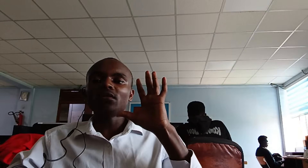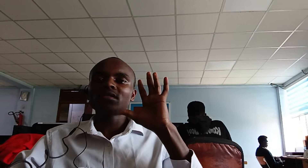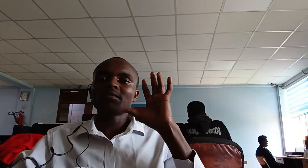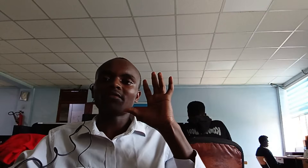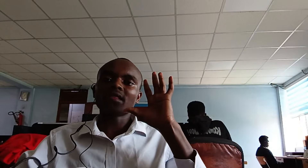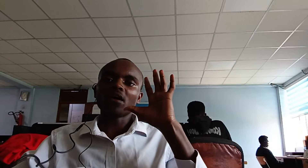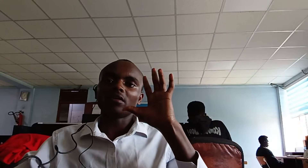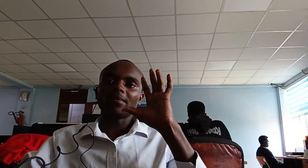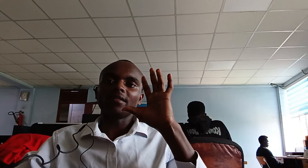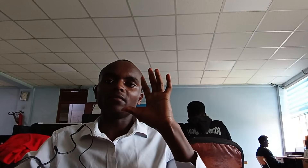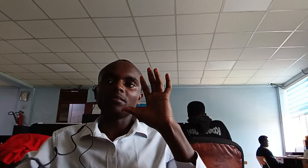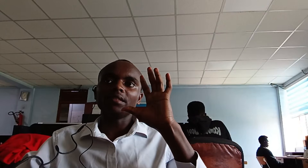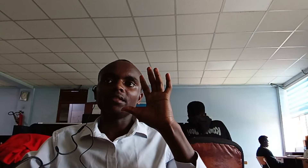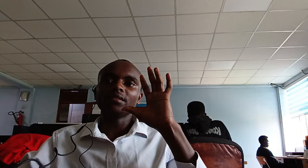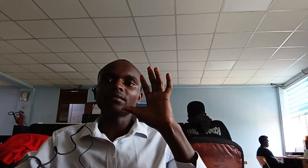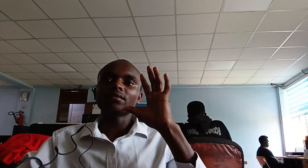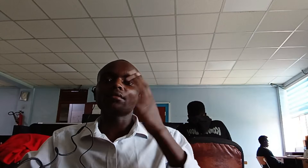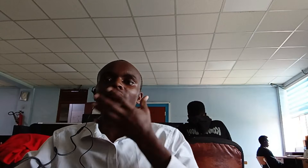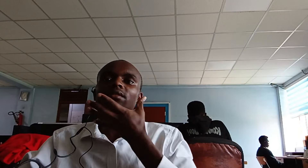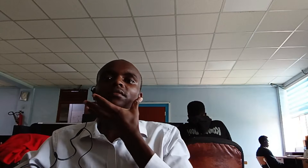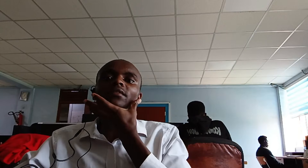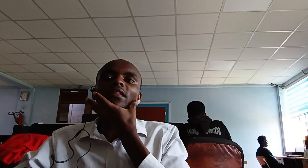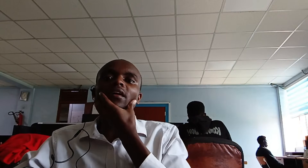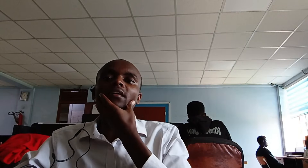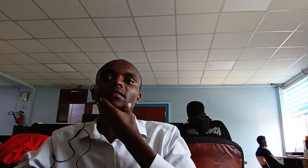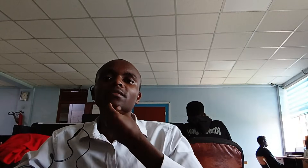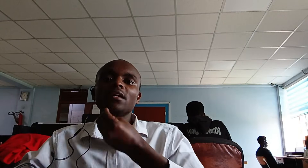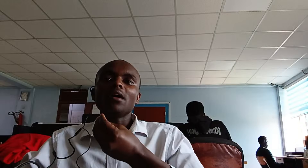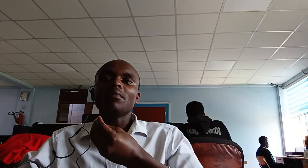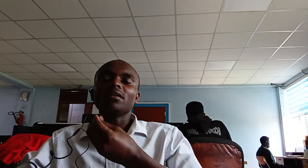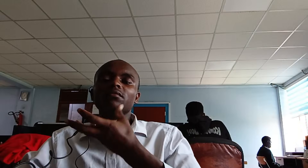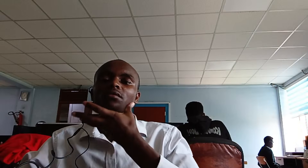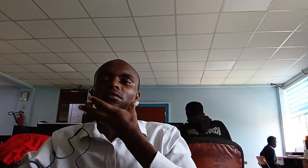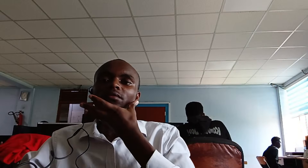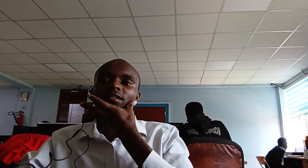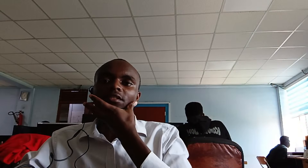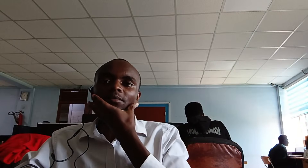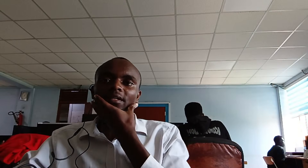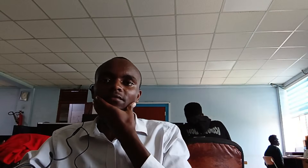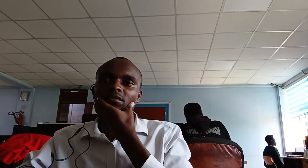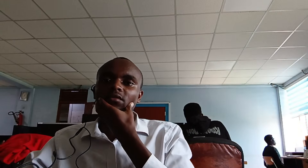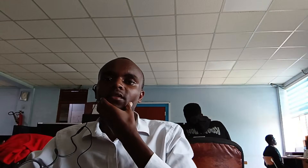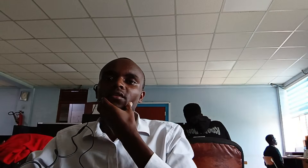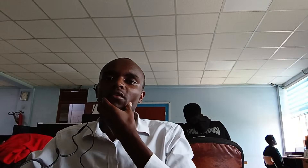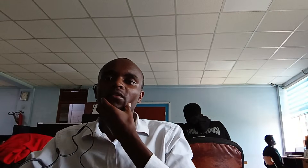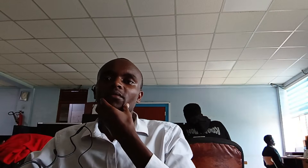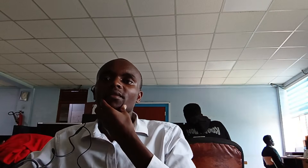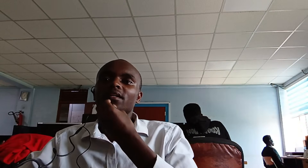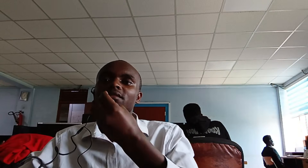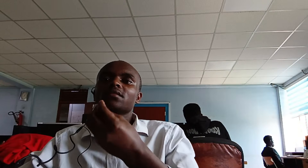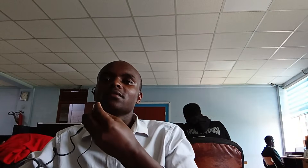Tusema father ako na mandevu mingi, so it's father. Mandevu zote, onyeshana hizo mandevu zote, all the beards,